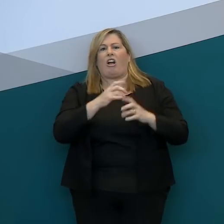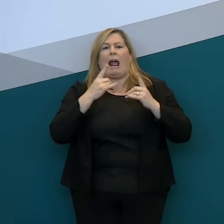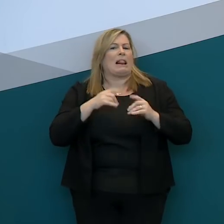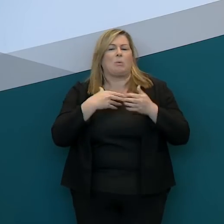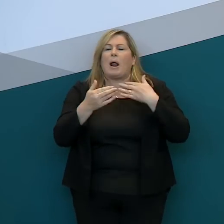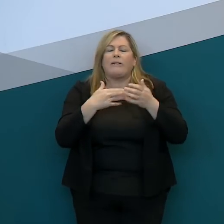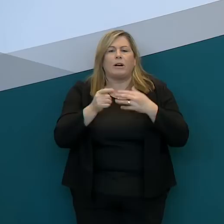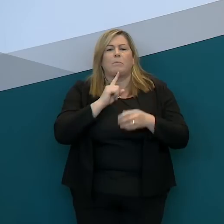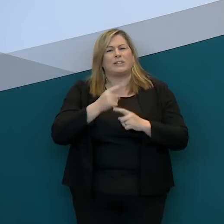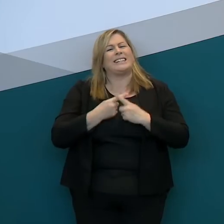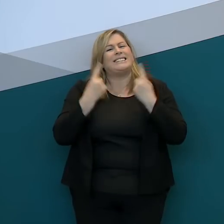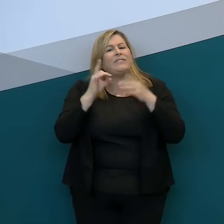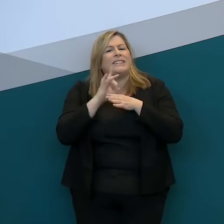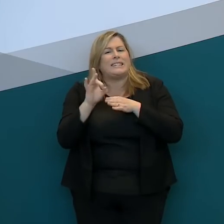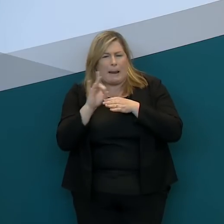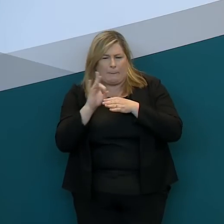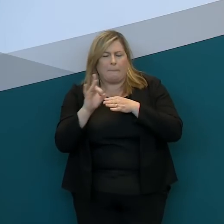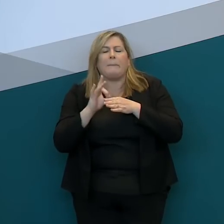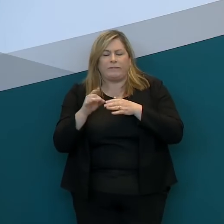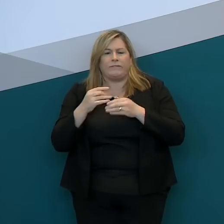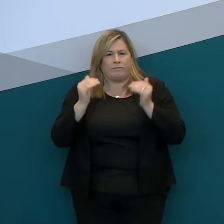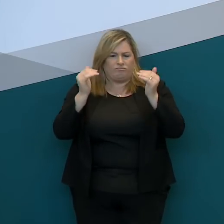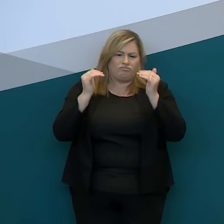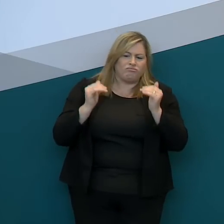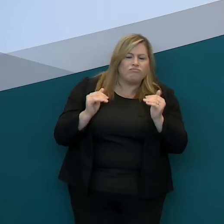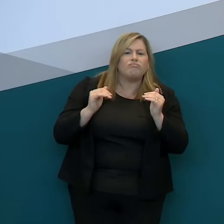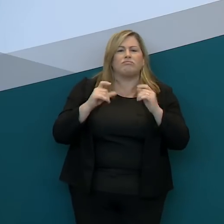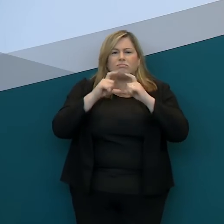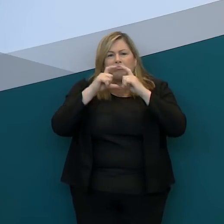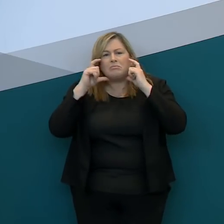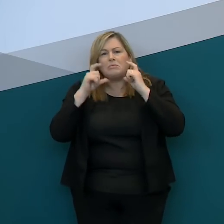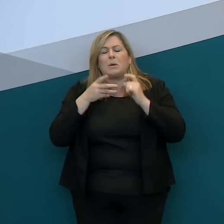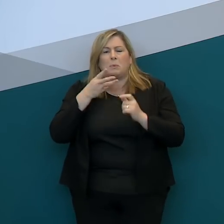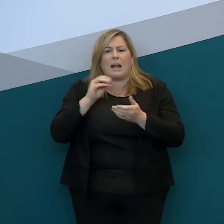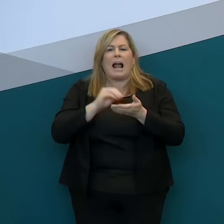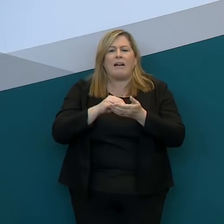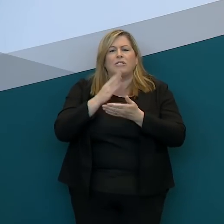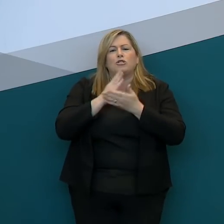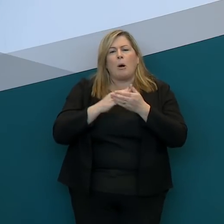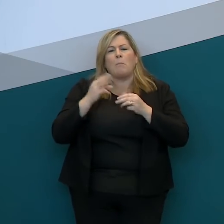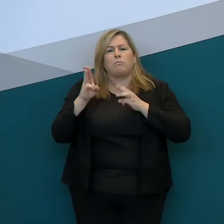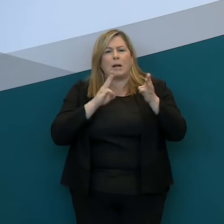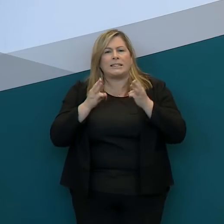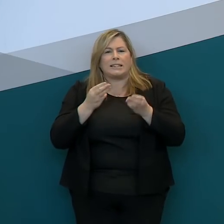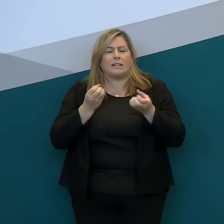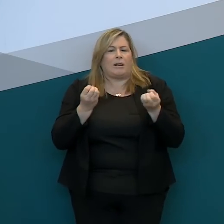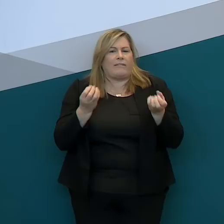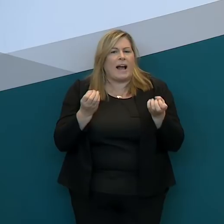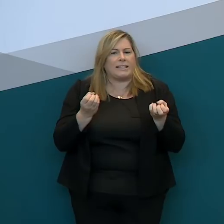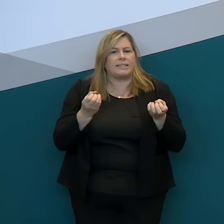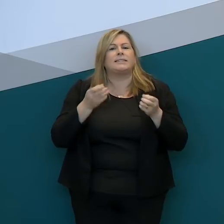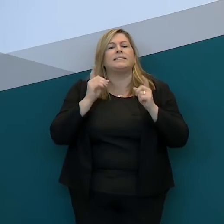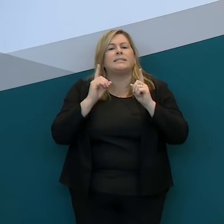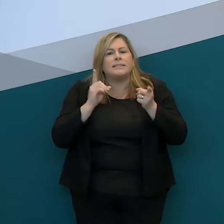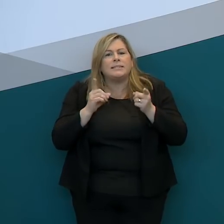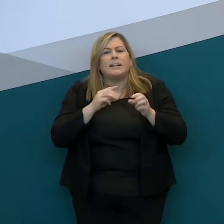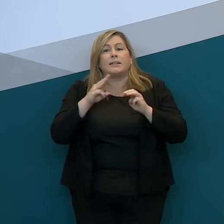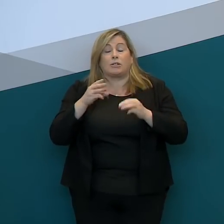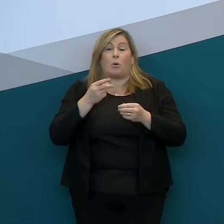grade, if you like, and we will be doing practical communications about one, what the nature of a face covering is and how people might be in a position